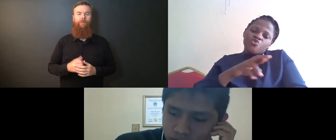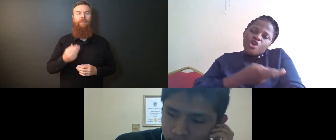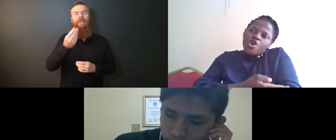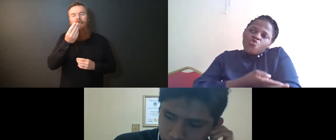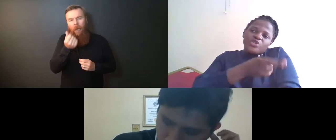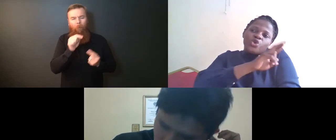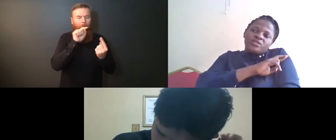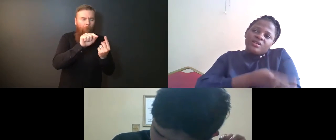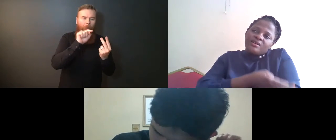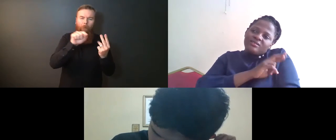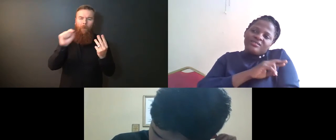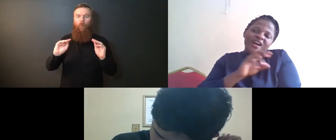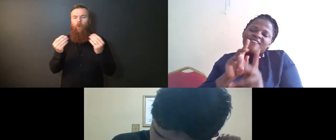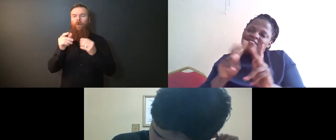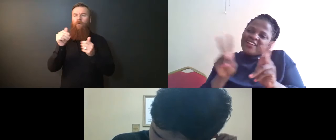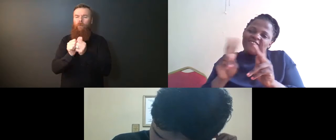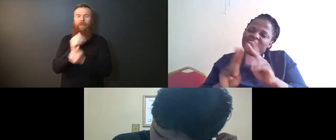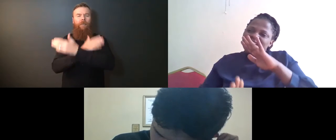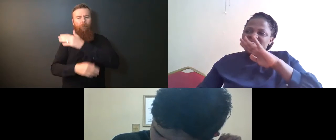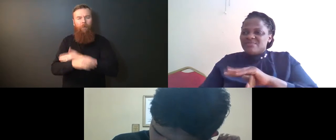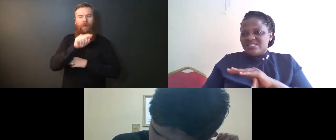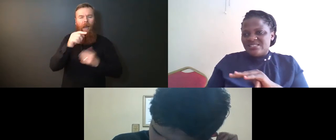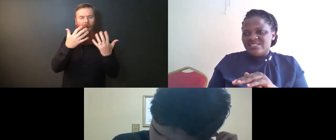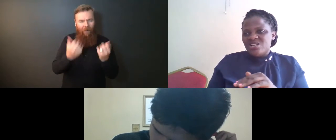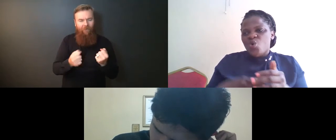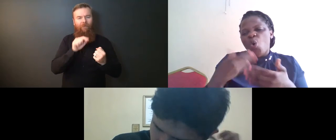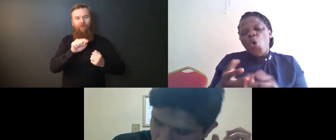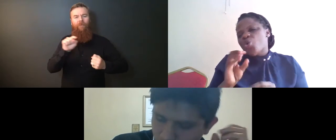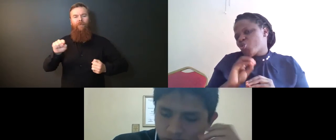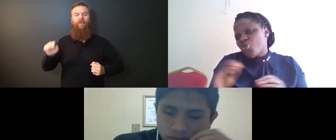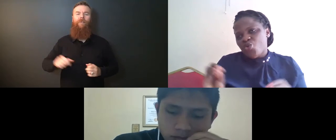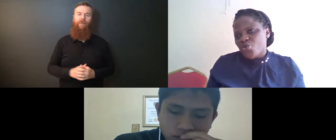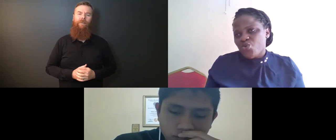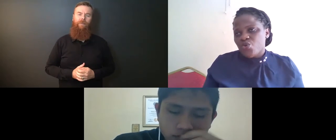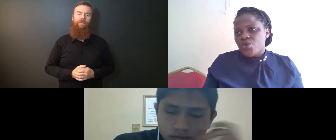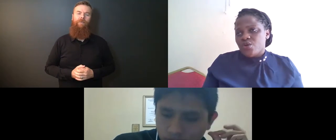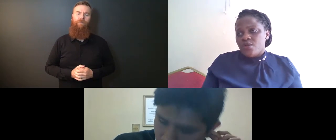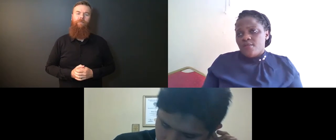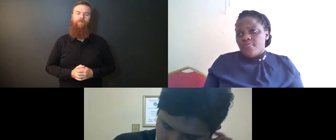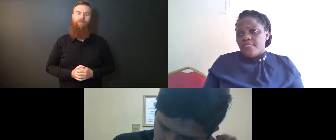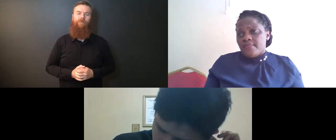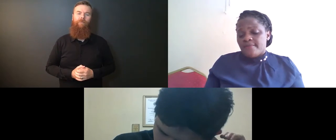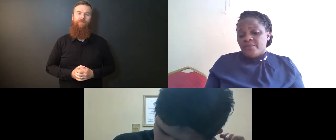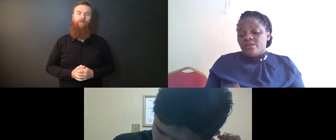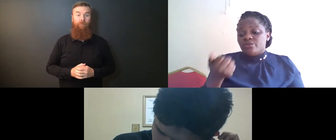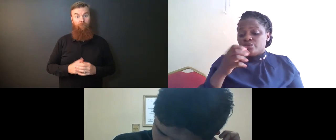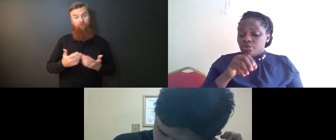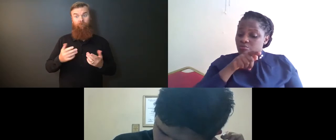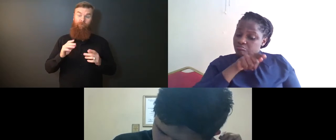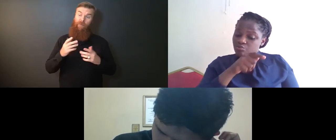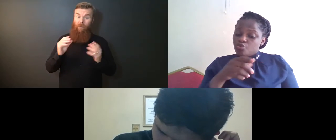youth wings with disabilities, that they do exist, but with a limitation in resources.